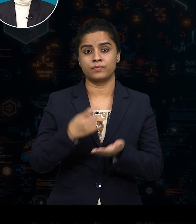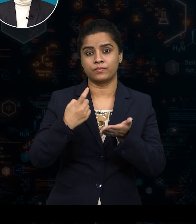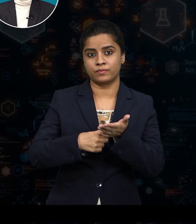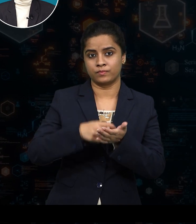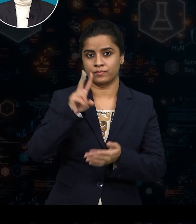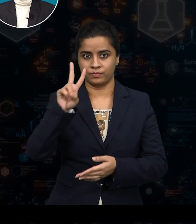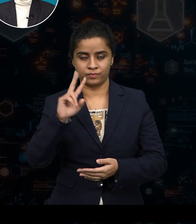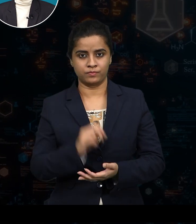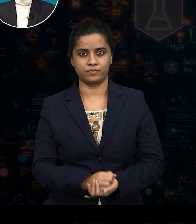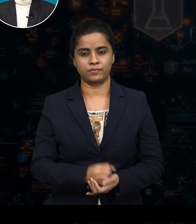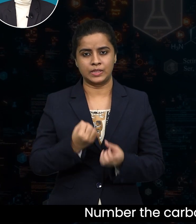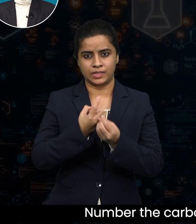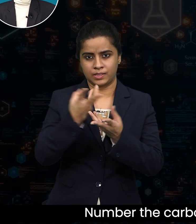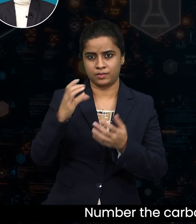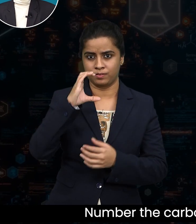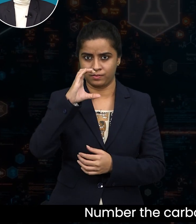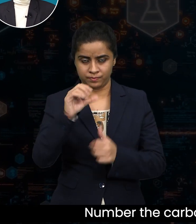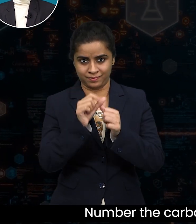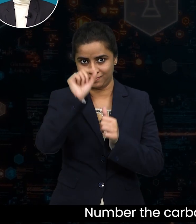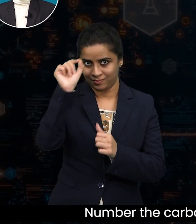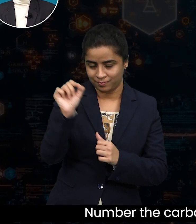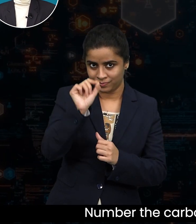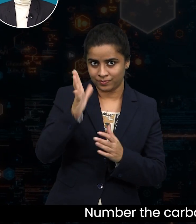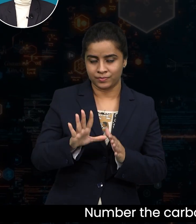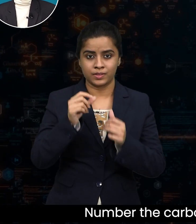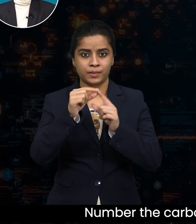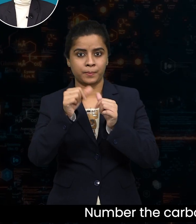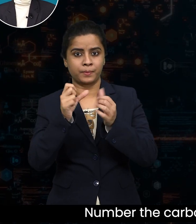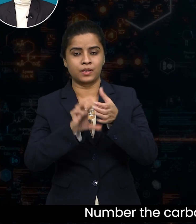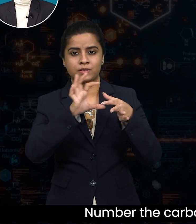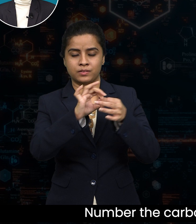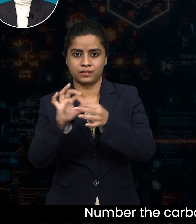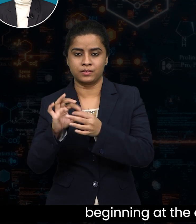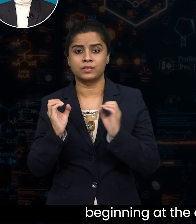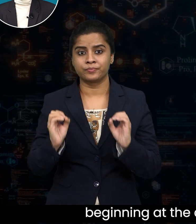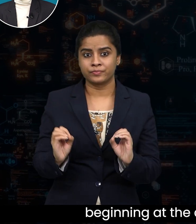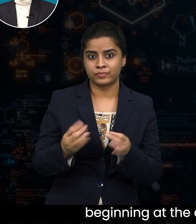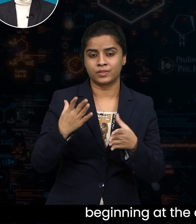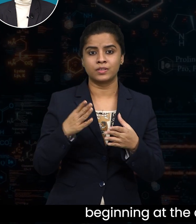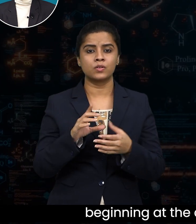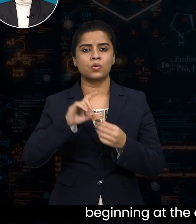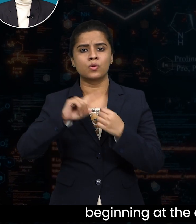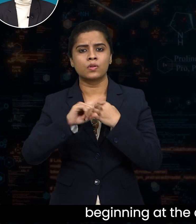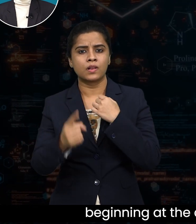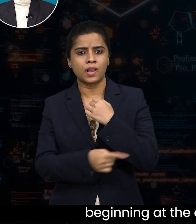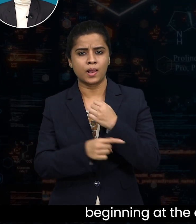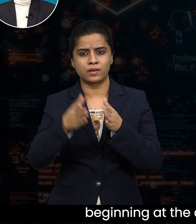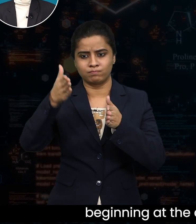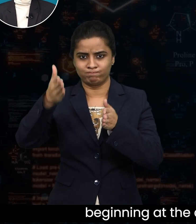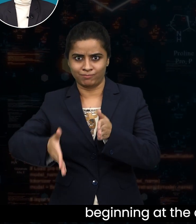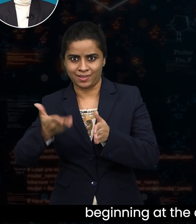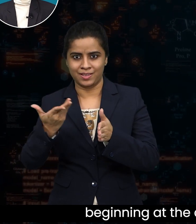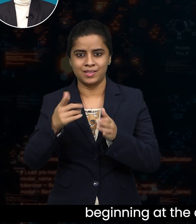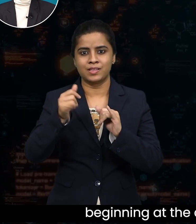Rule 2. Number the carbon atoms of the parent chain, beginning at the closest end of